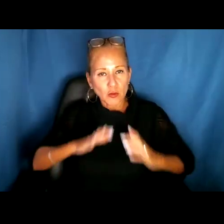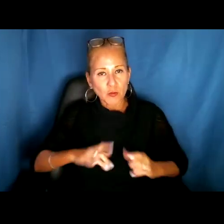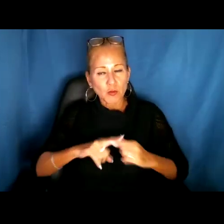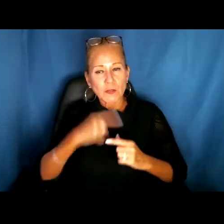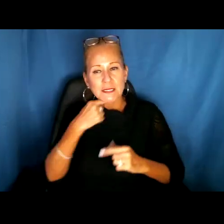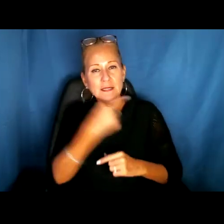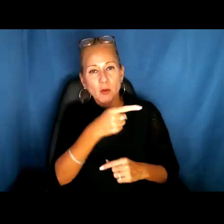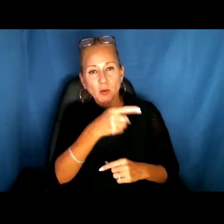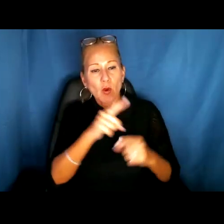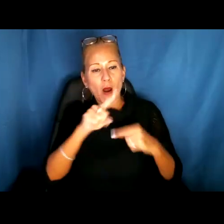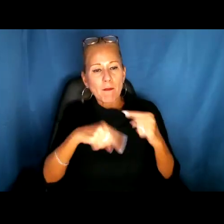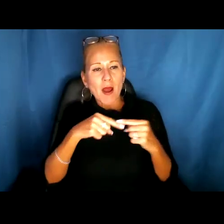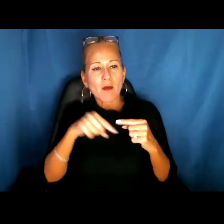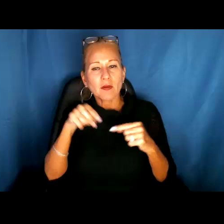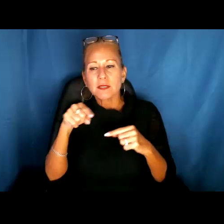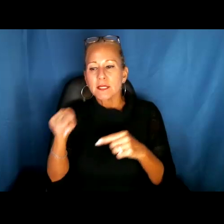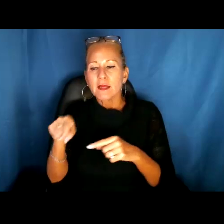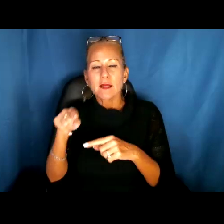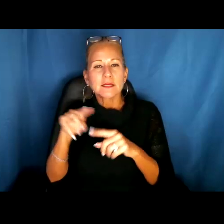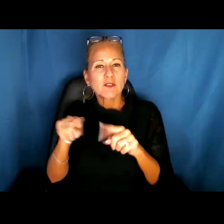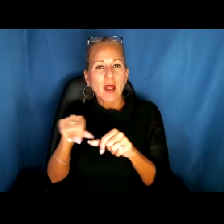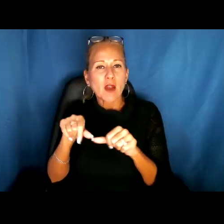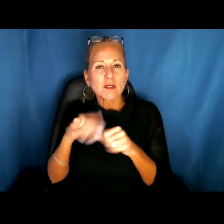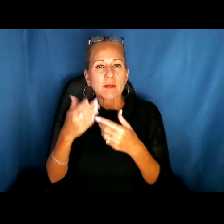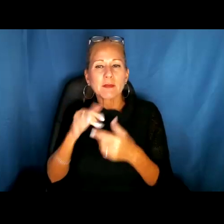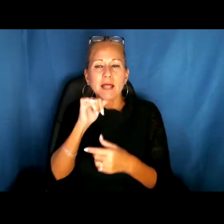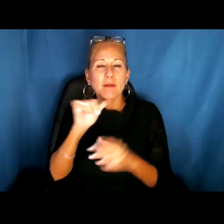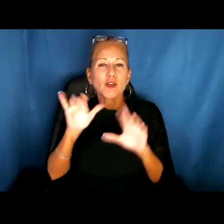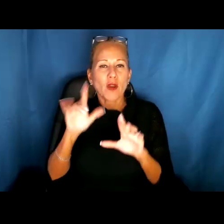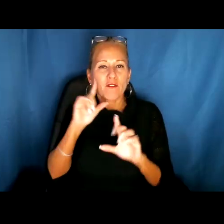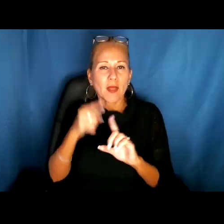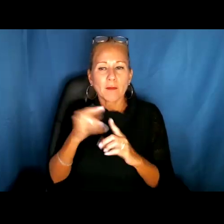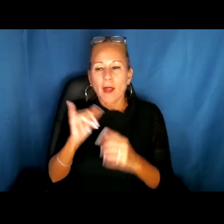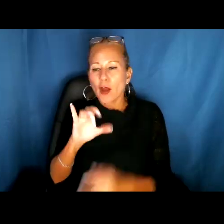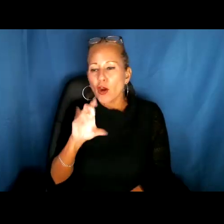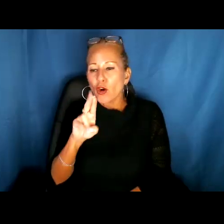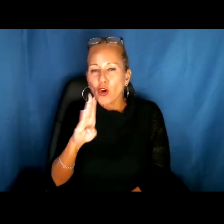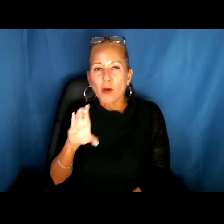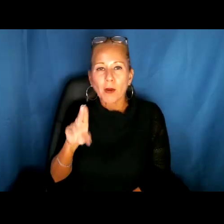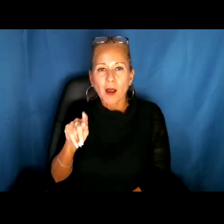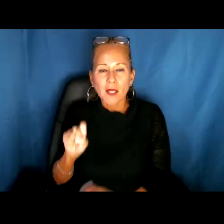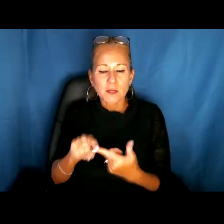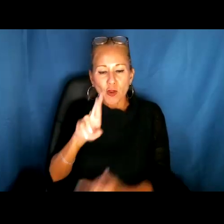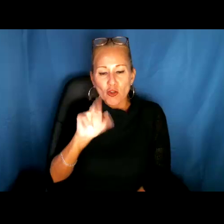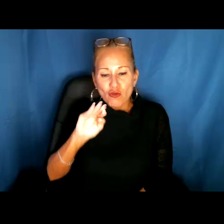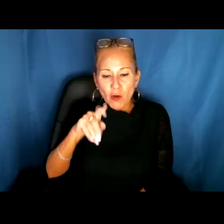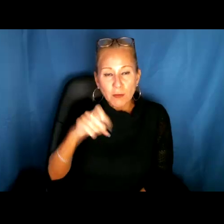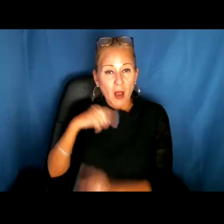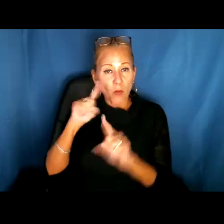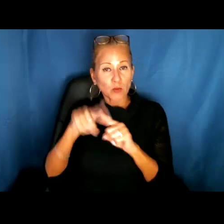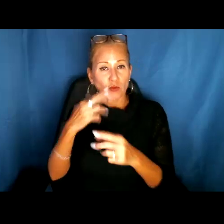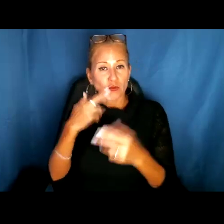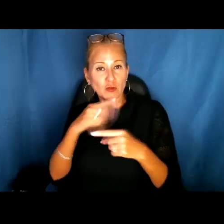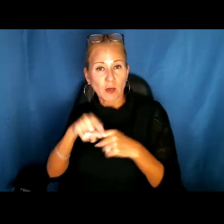tell you about these areas that might not be great. Curb cuts, ramps, I went to a restaurant